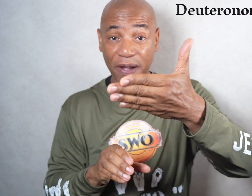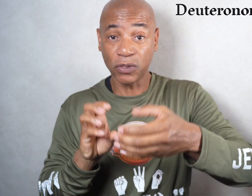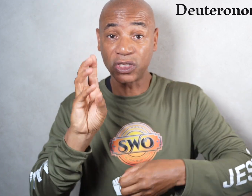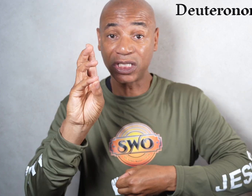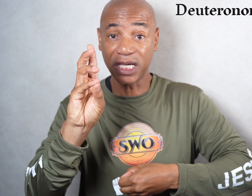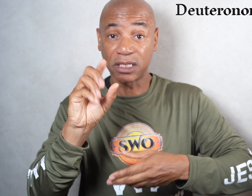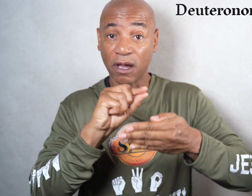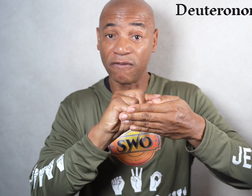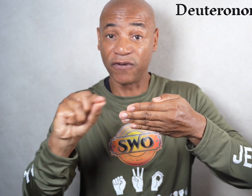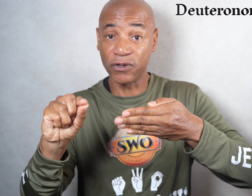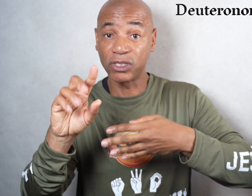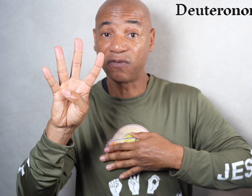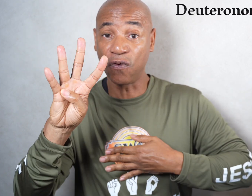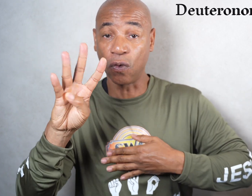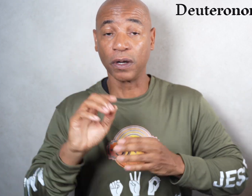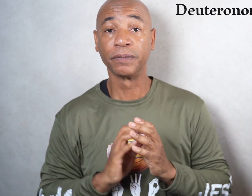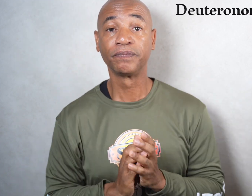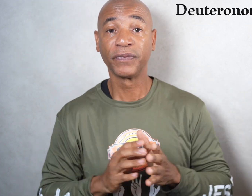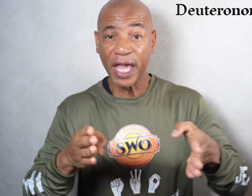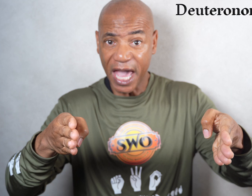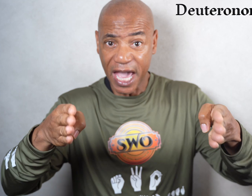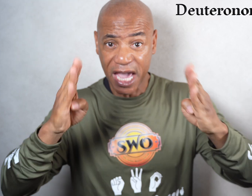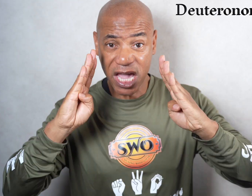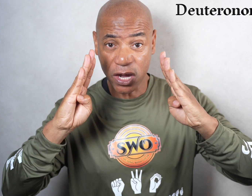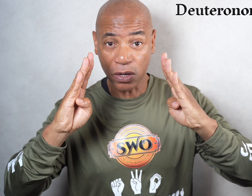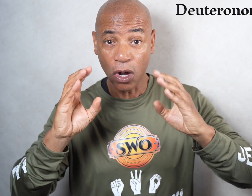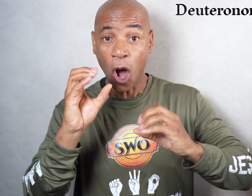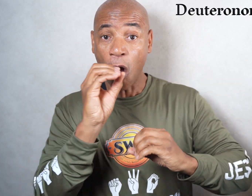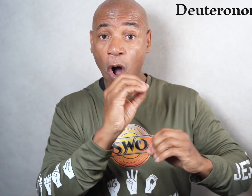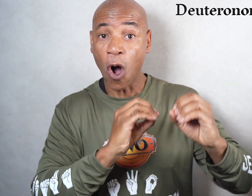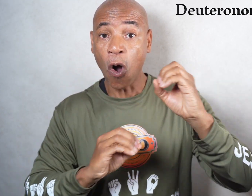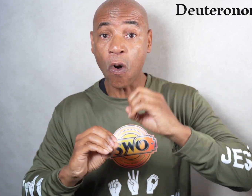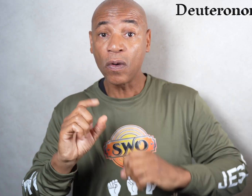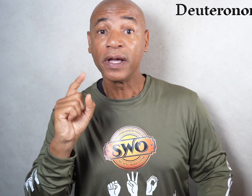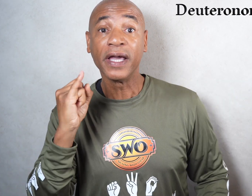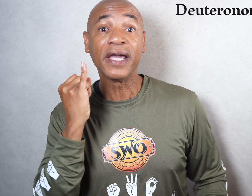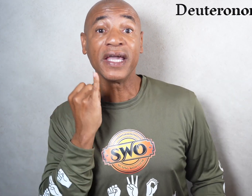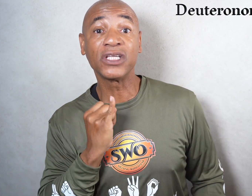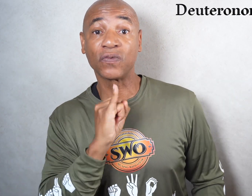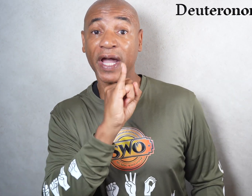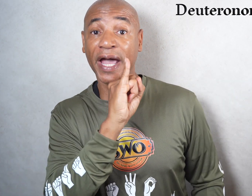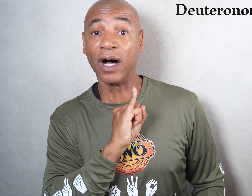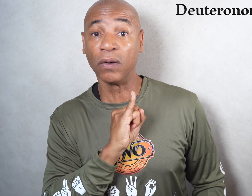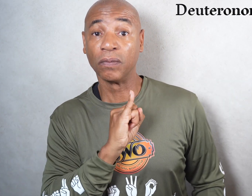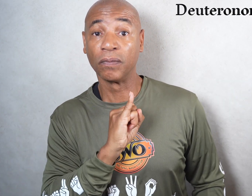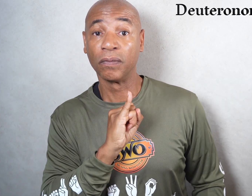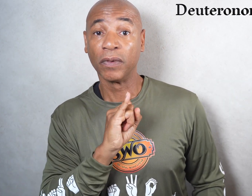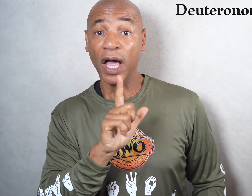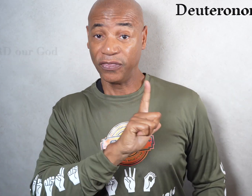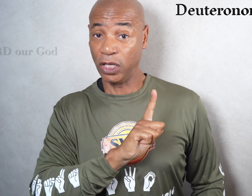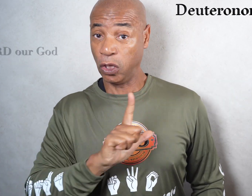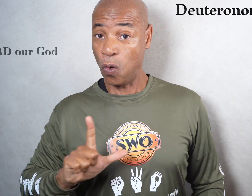chapter 6, verse 4. Hear, O Israel, the